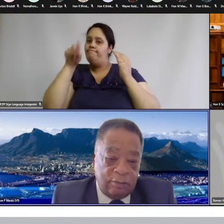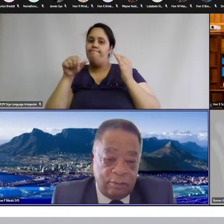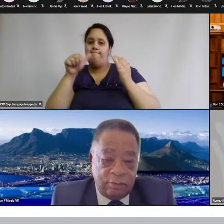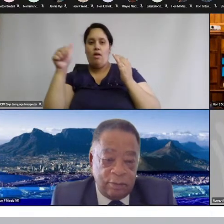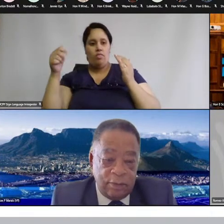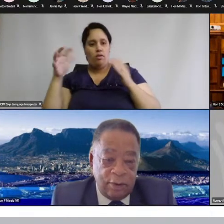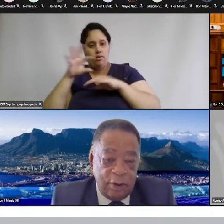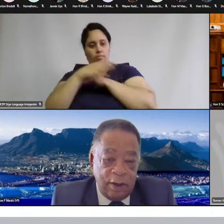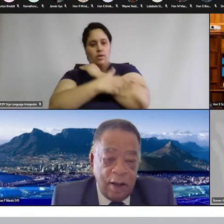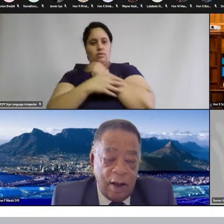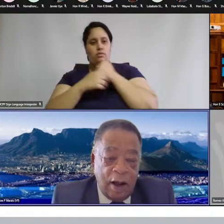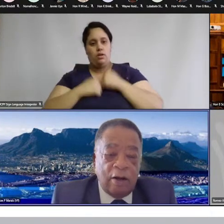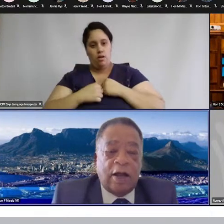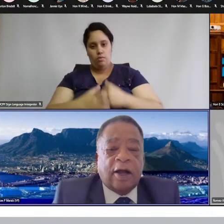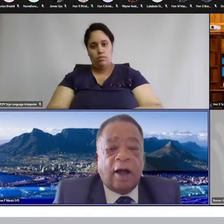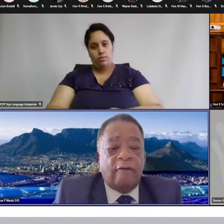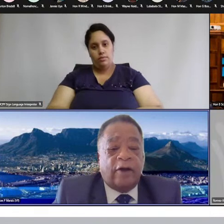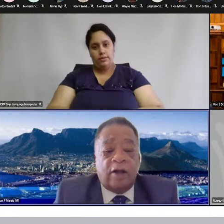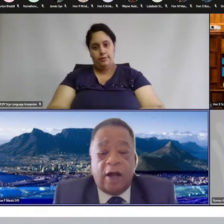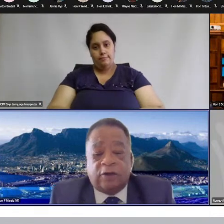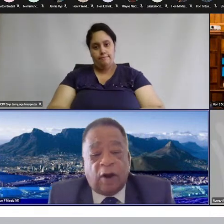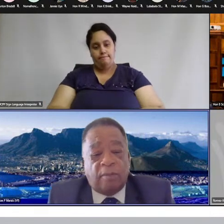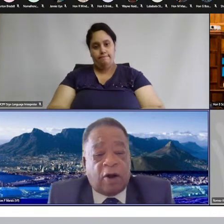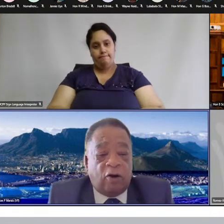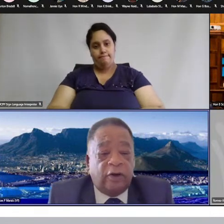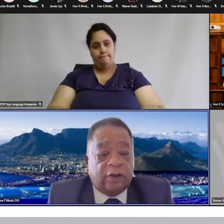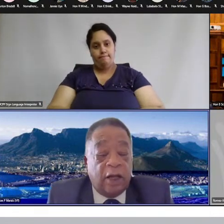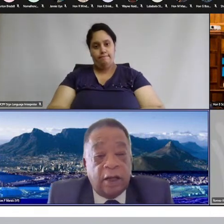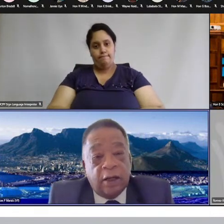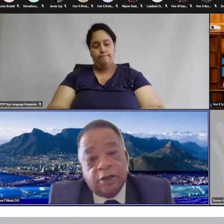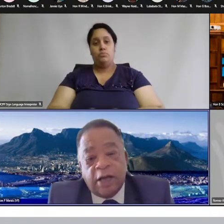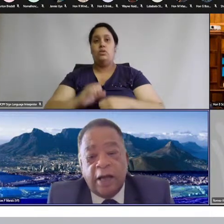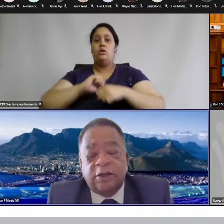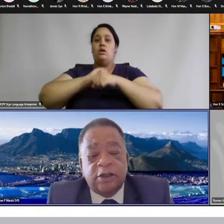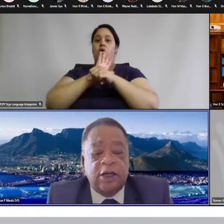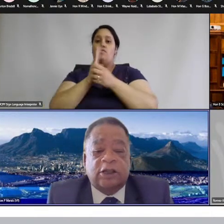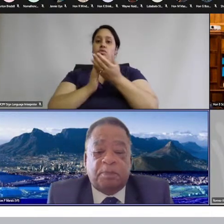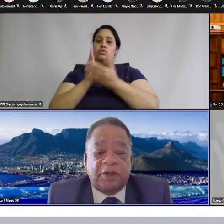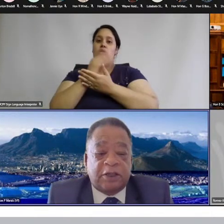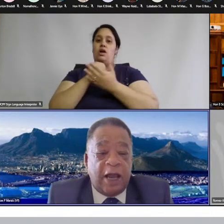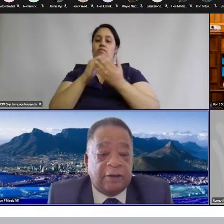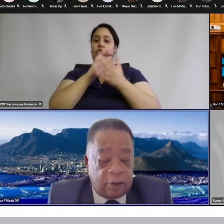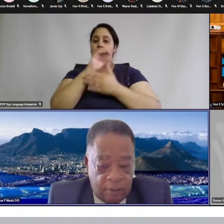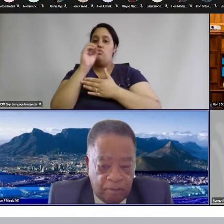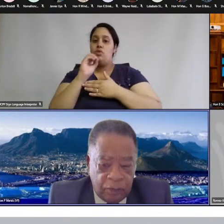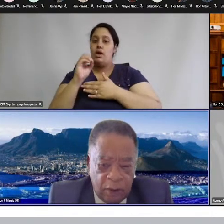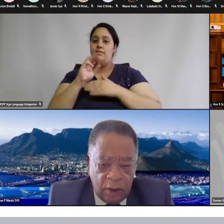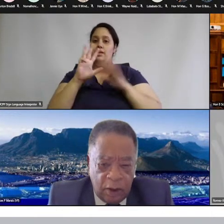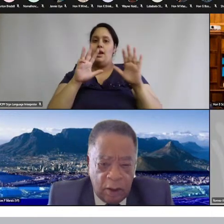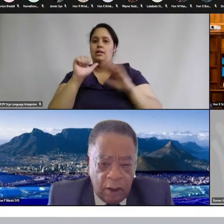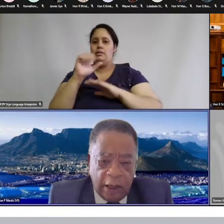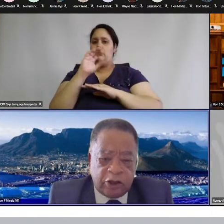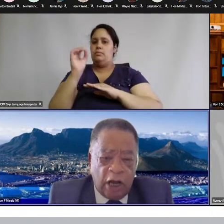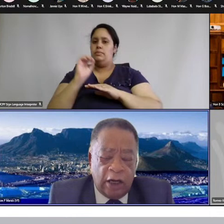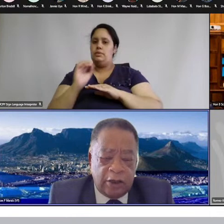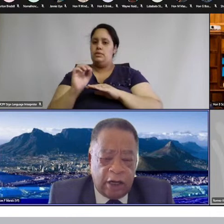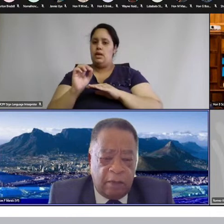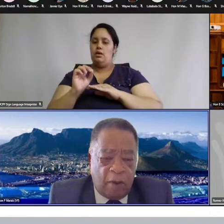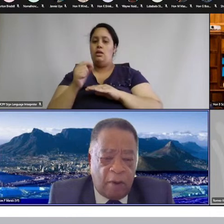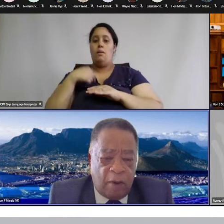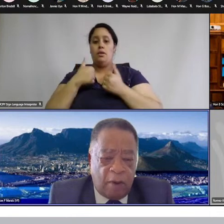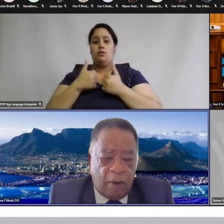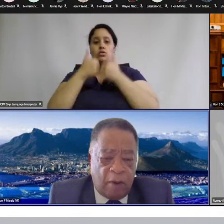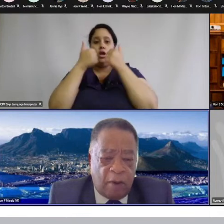country. Our recovery rate from COVID is 96%. And I